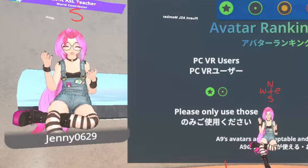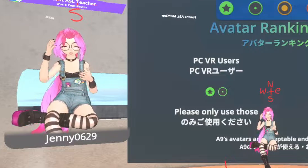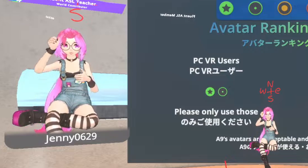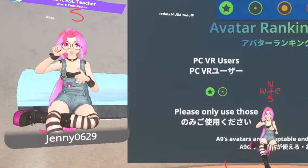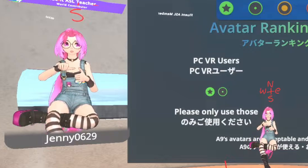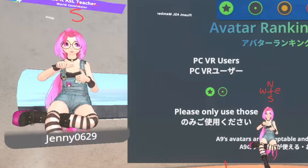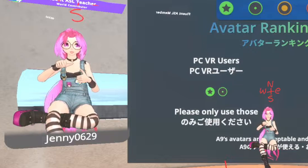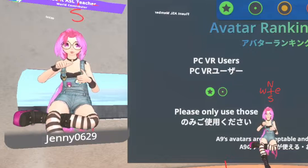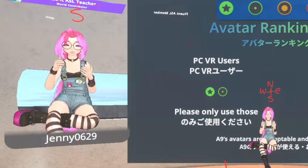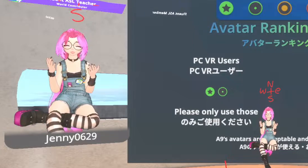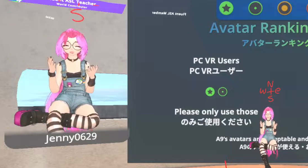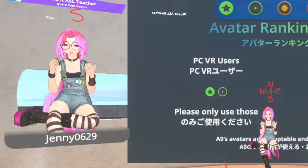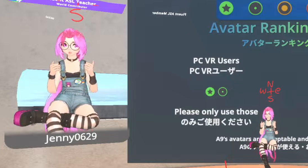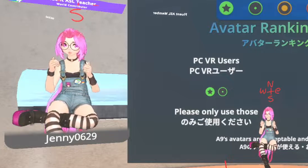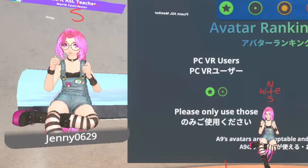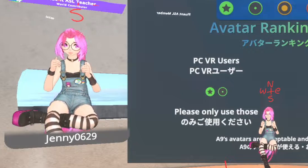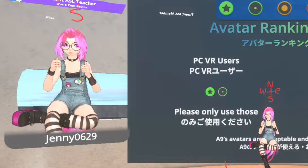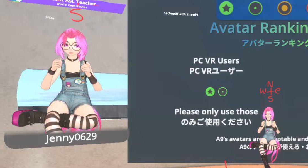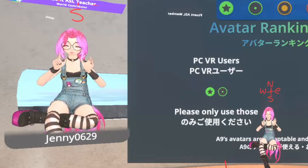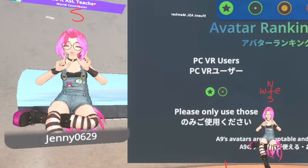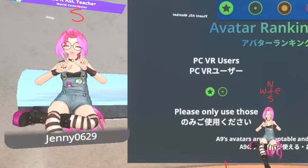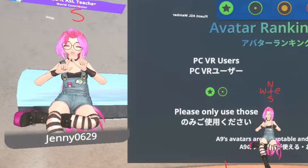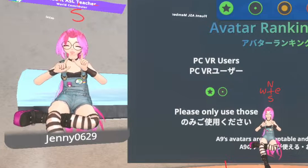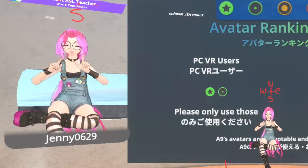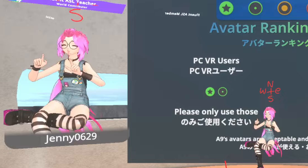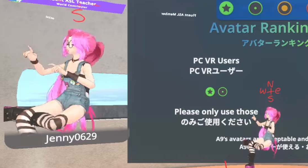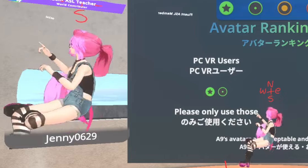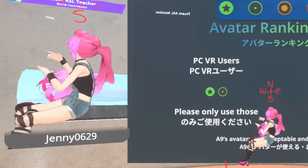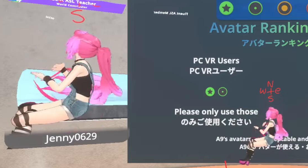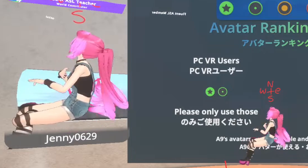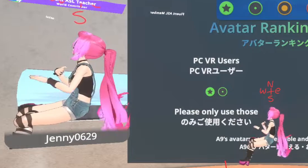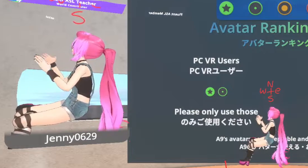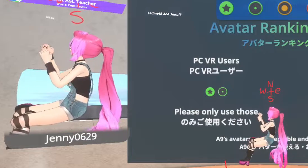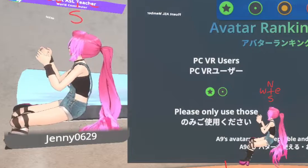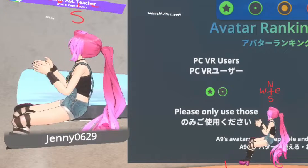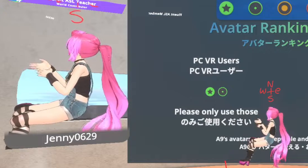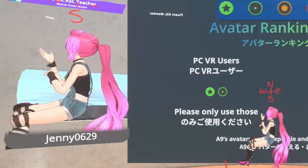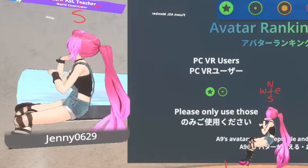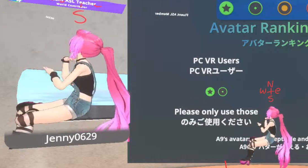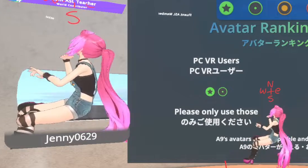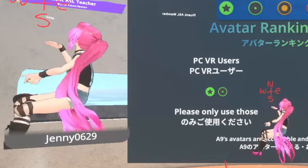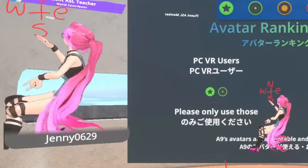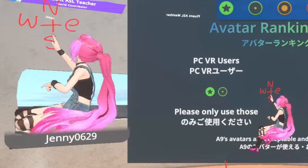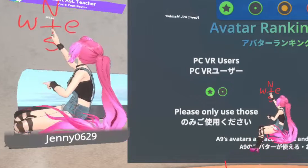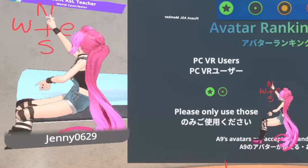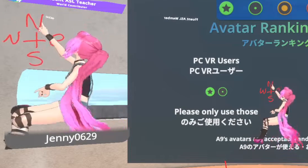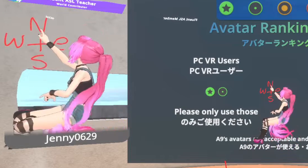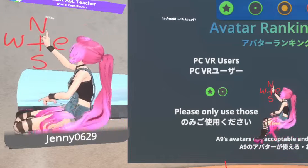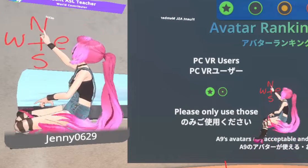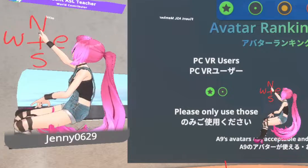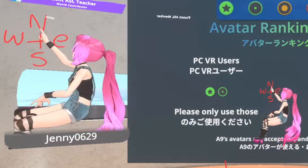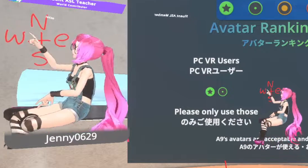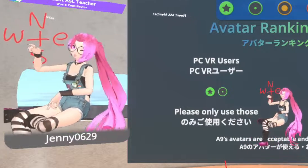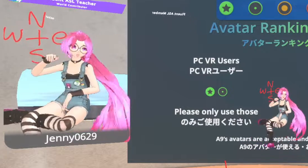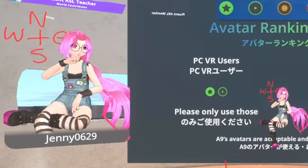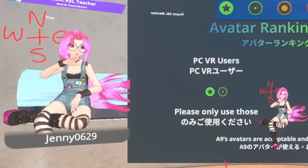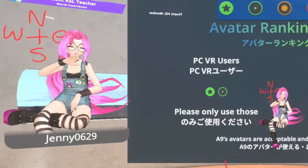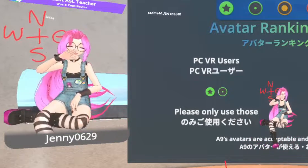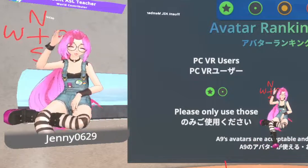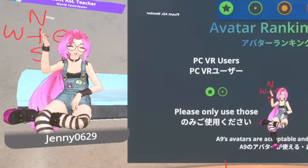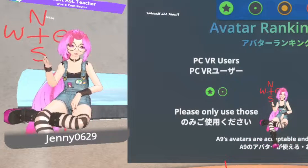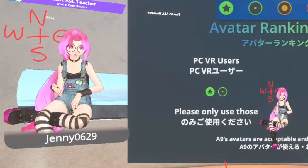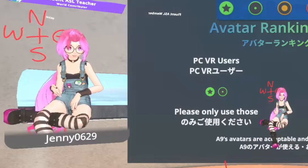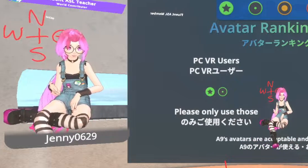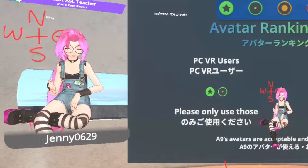And if you don't remember actually which letters go which way, my teachers from forever ago taught me N